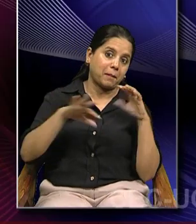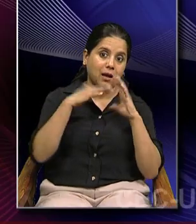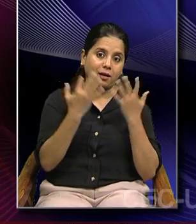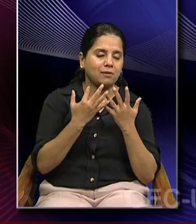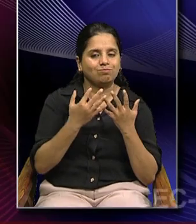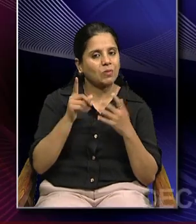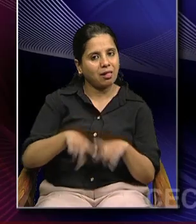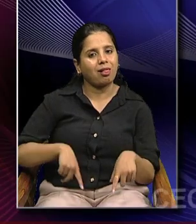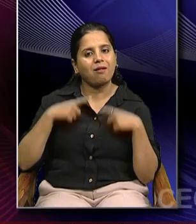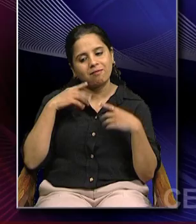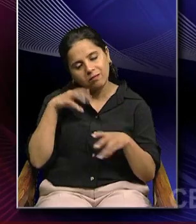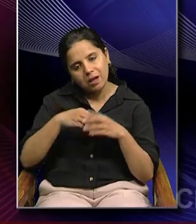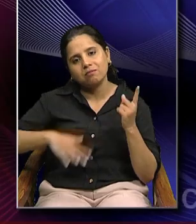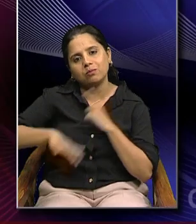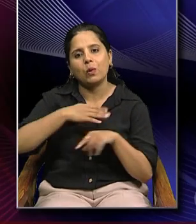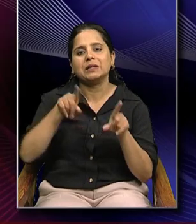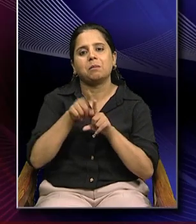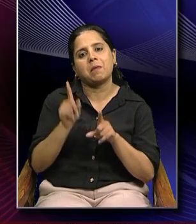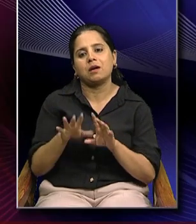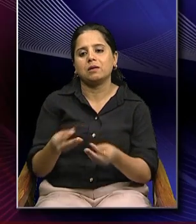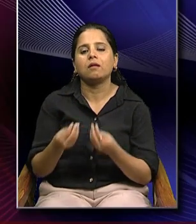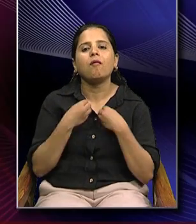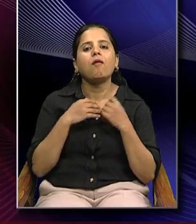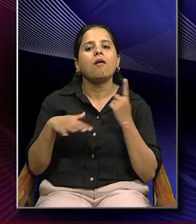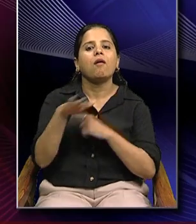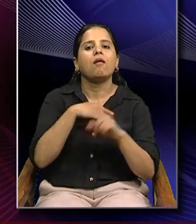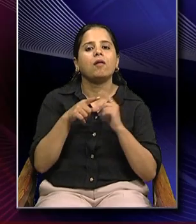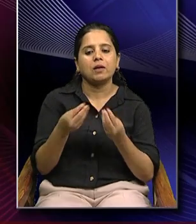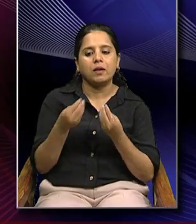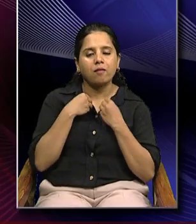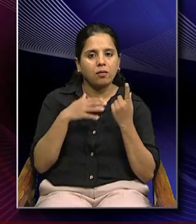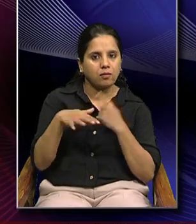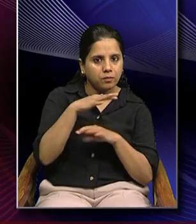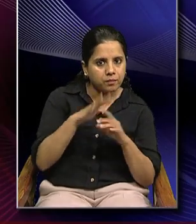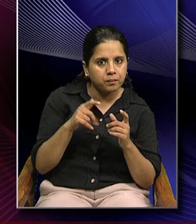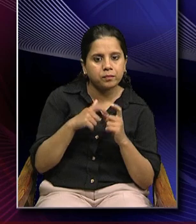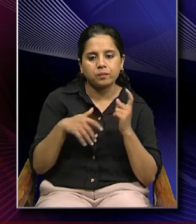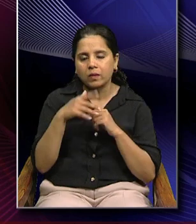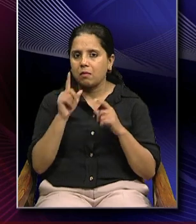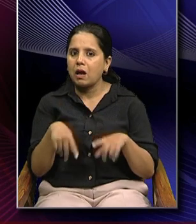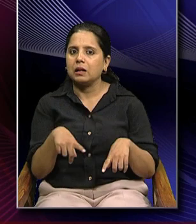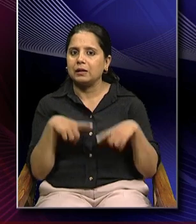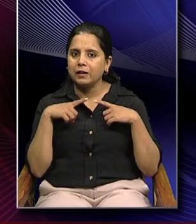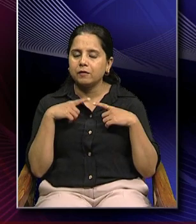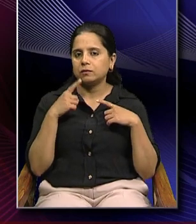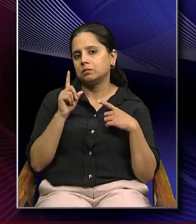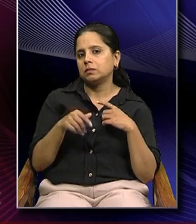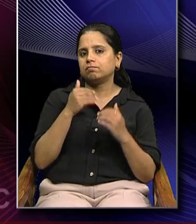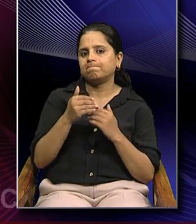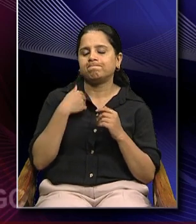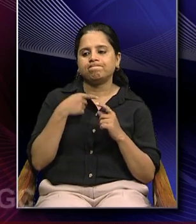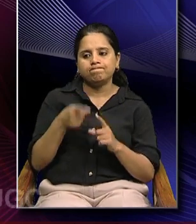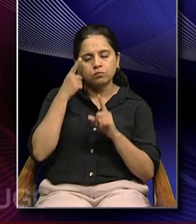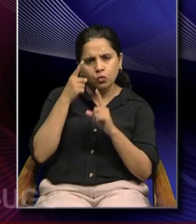live in this environment which is given to us, and with the given situation and environment, we have to actually target